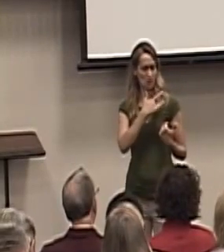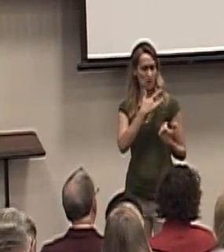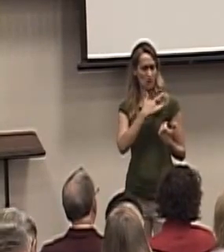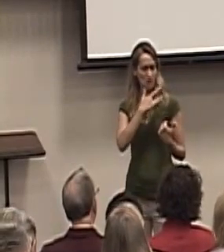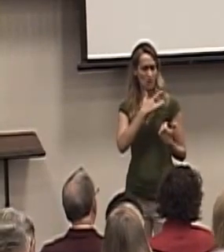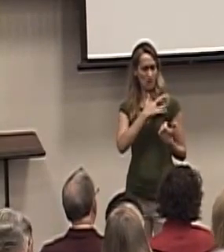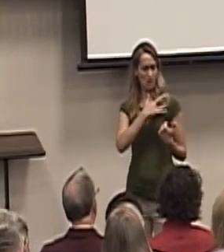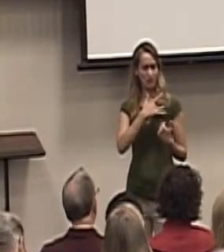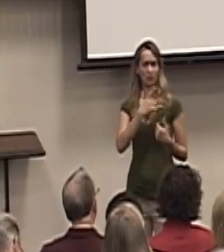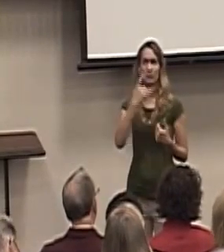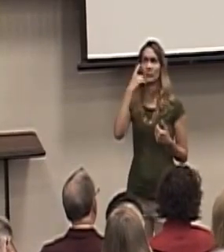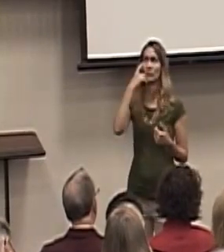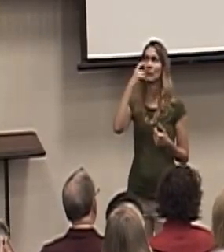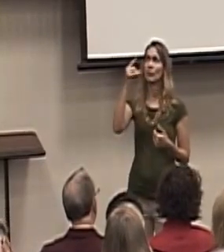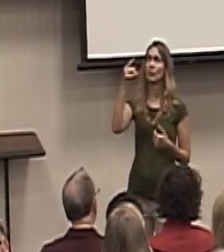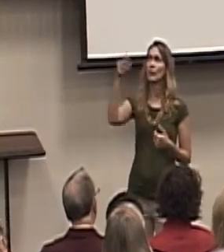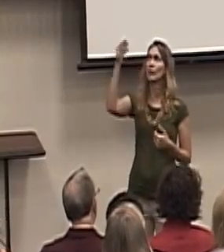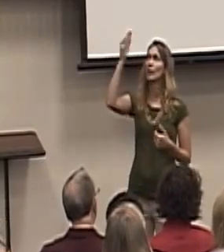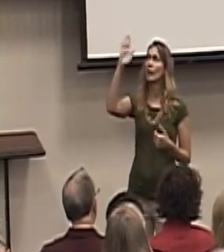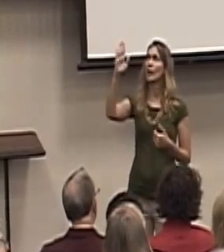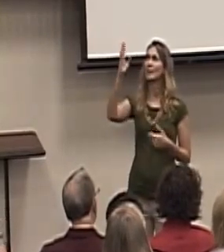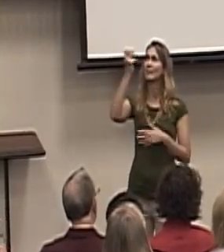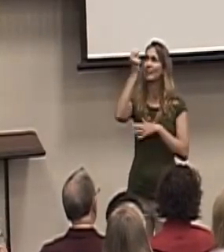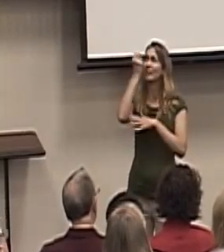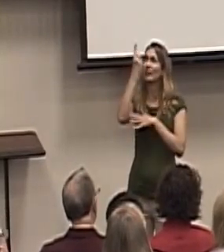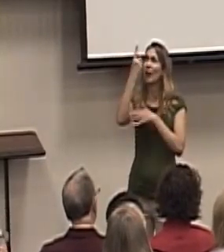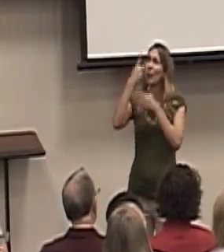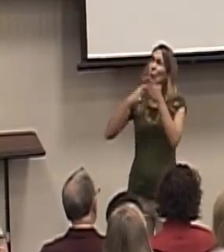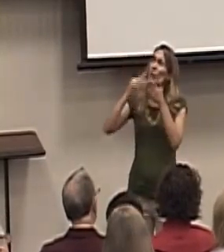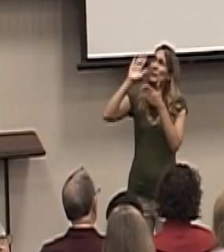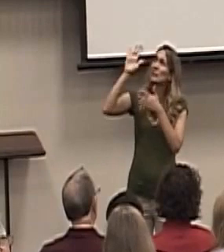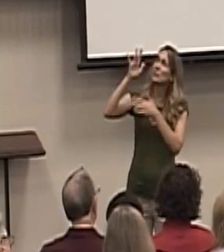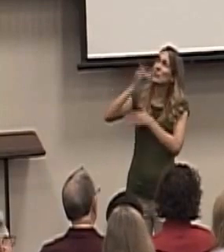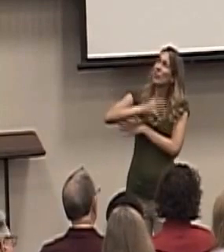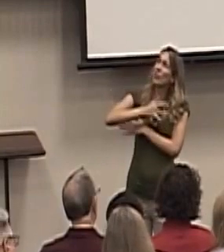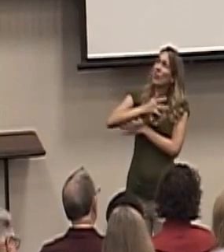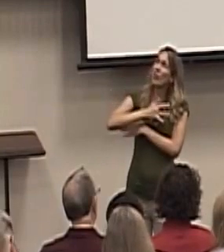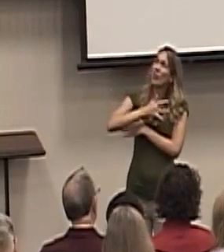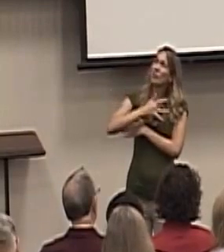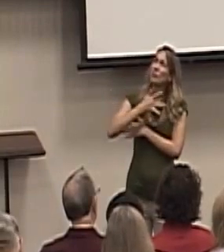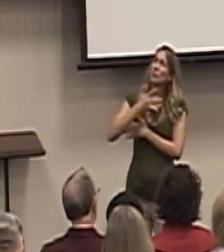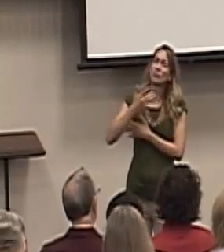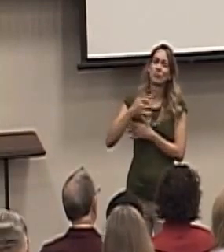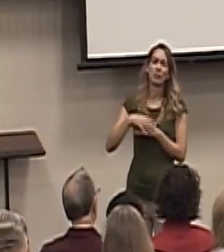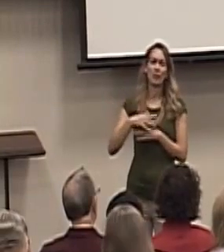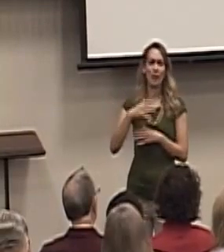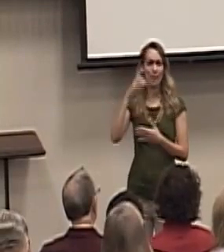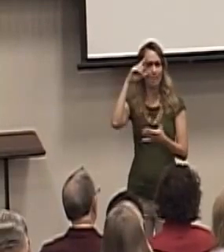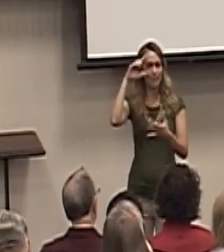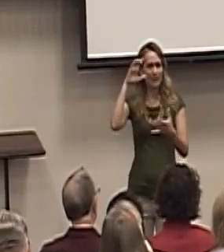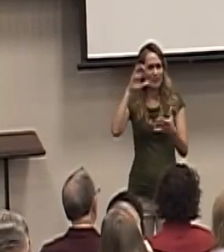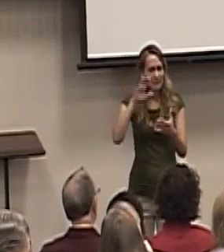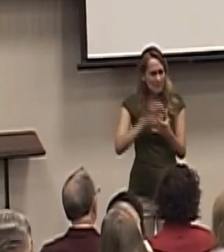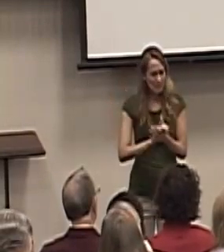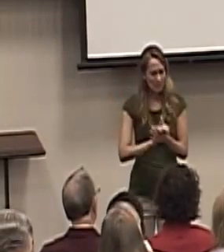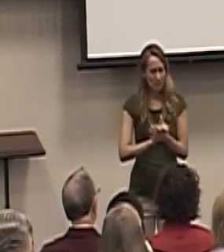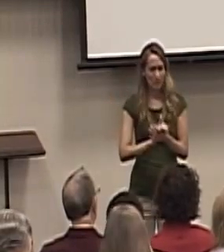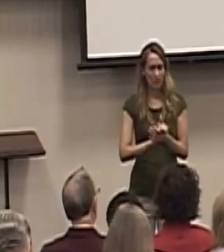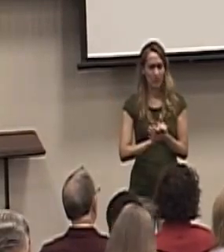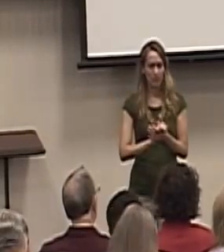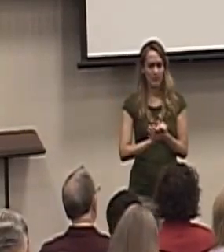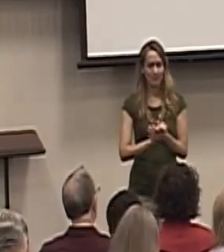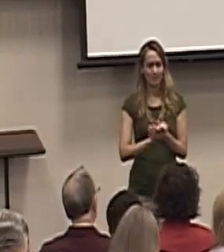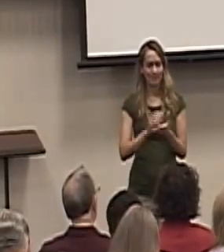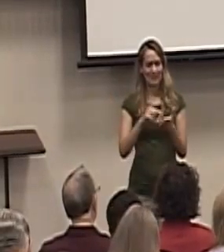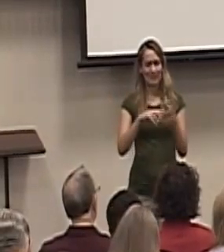or understanding first what that heart of God is. And I believe with all of my being, and I think that this is a